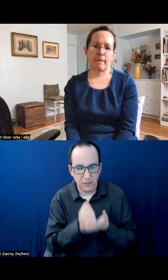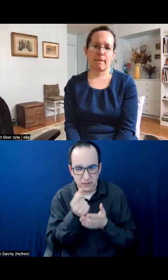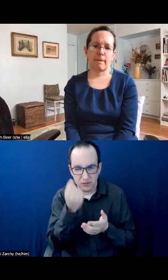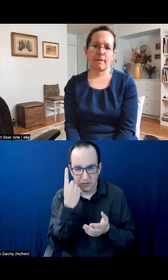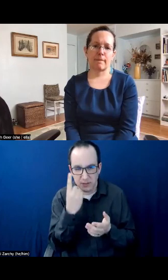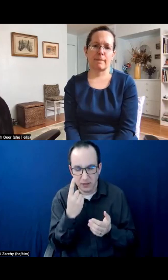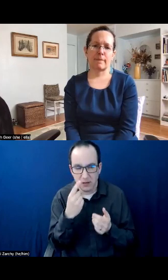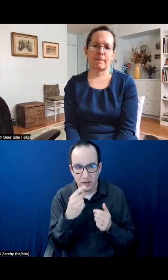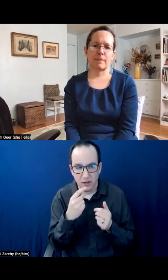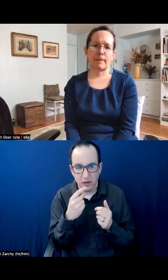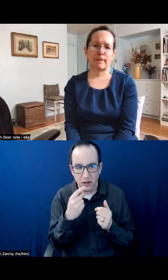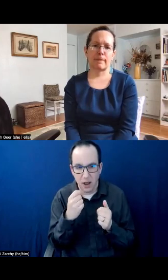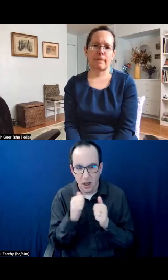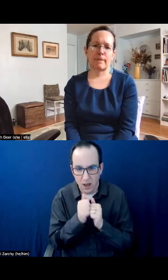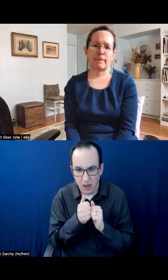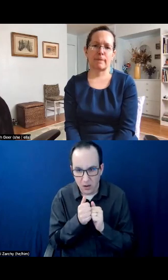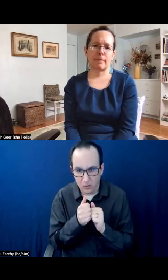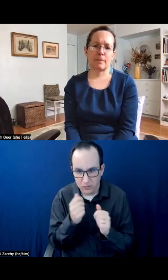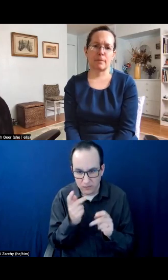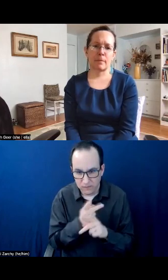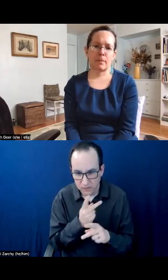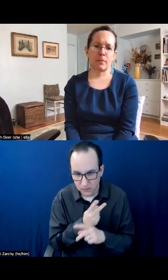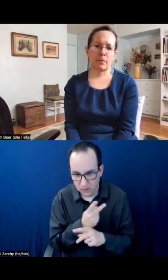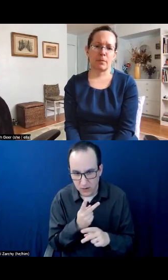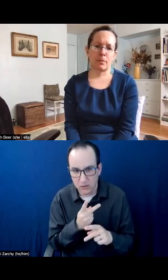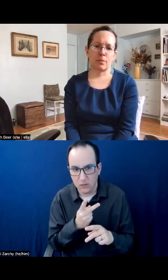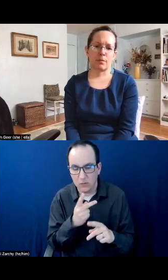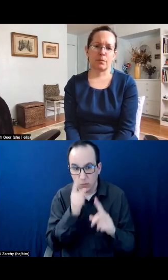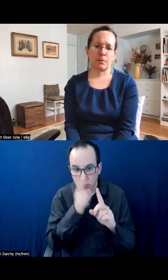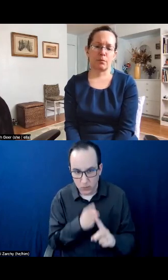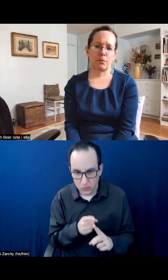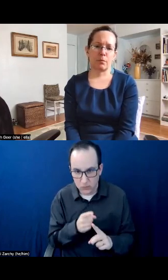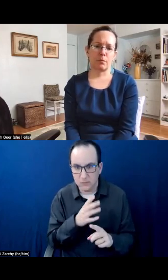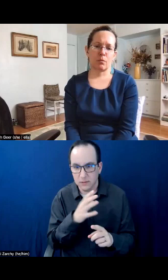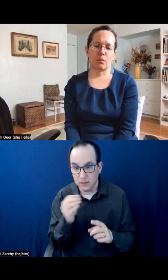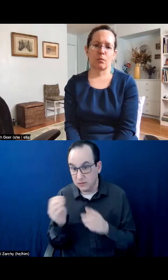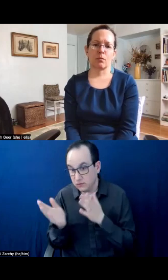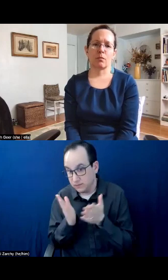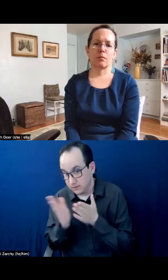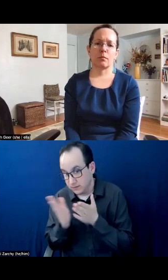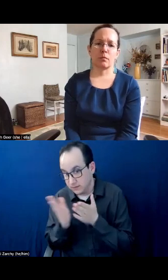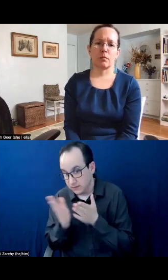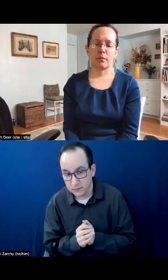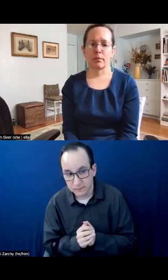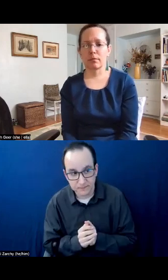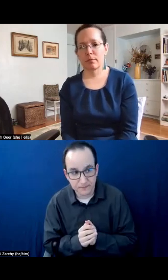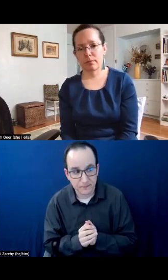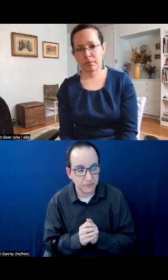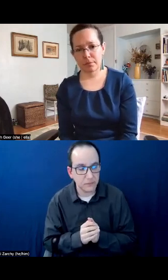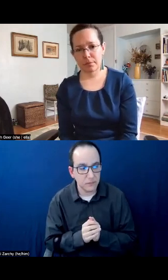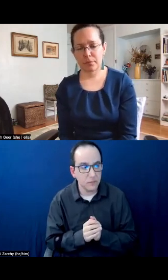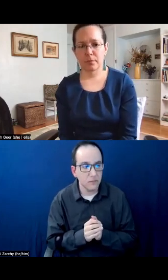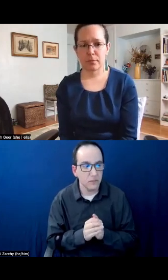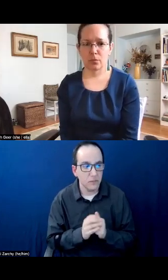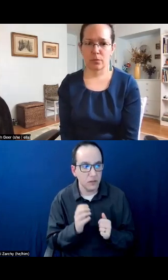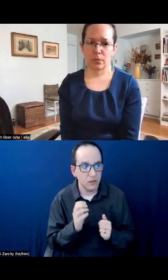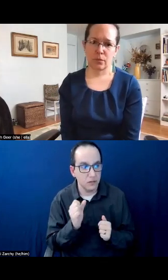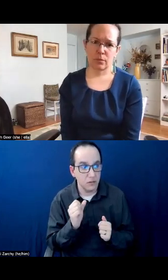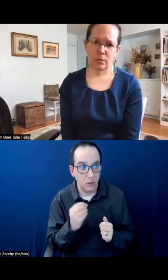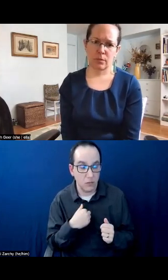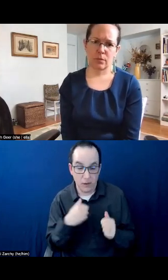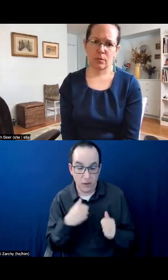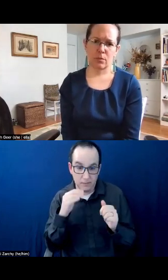flowchart, which very much helped me understand how to figure out goals and